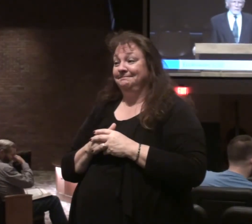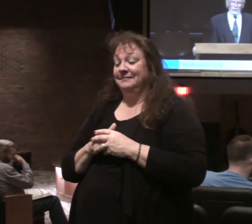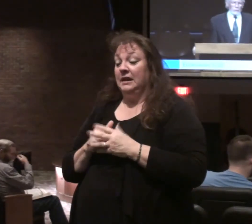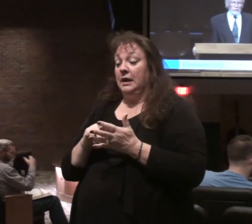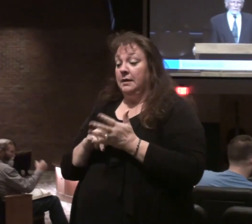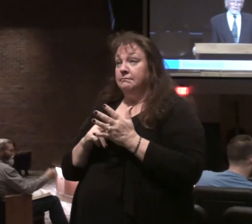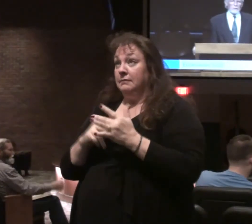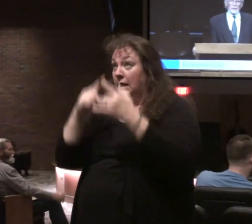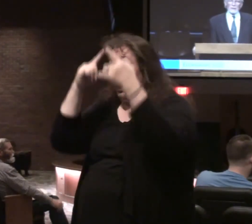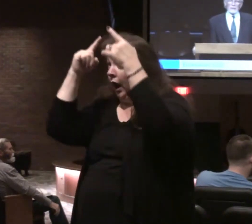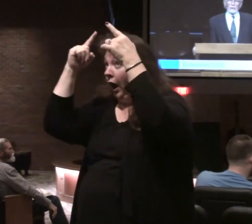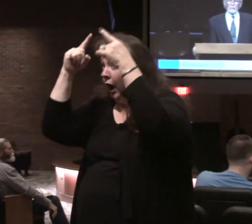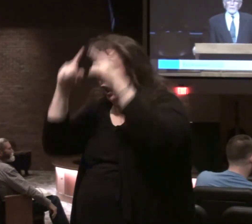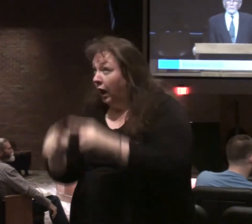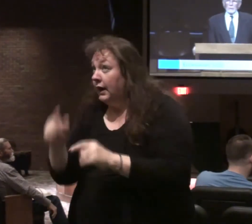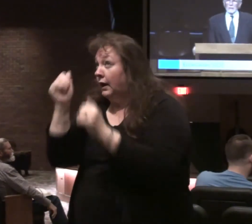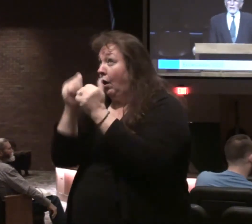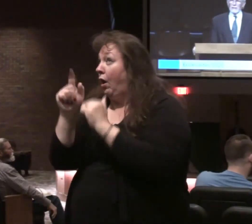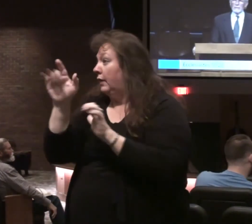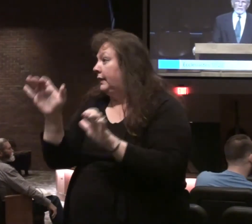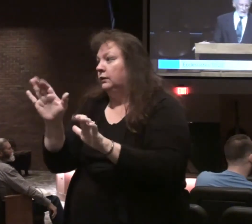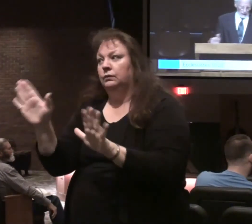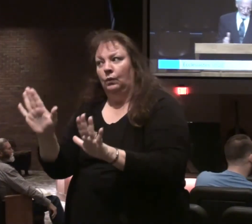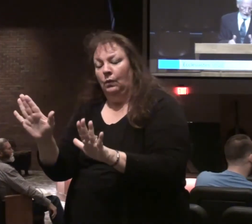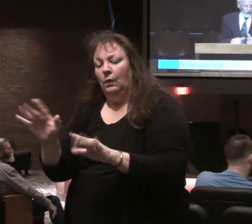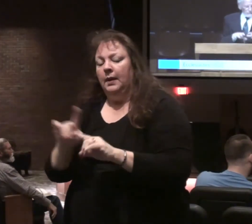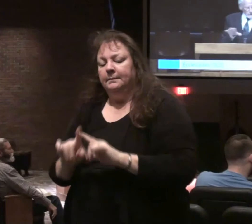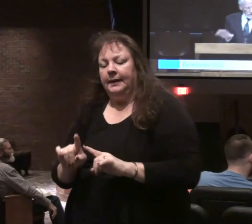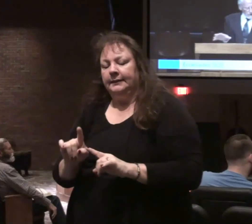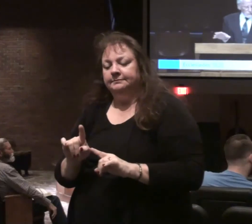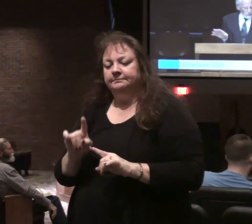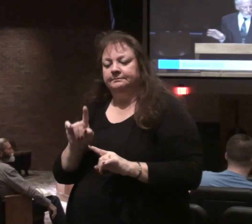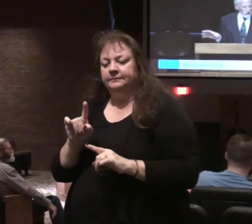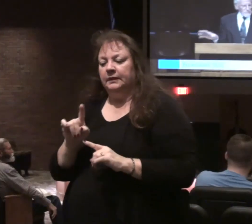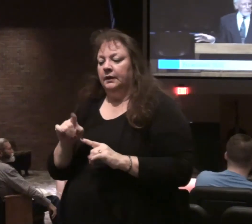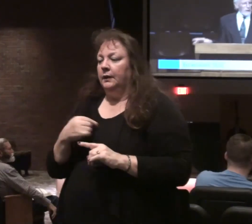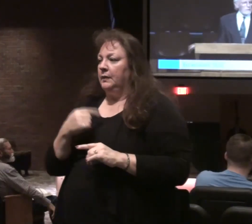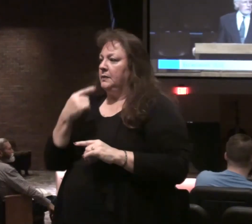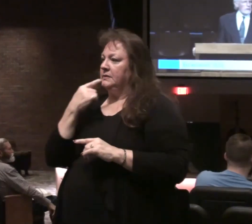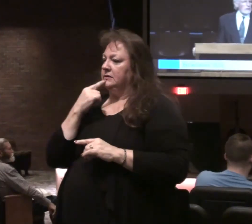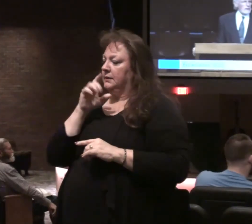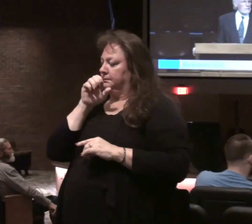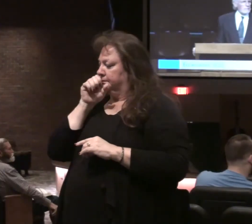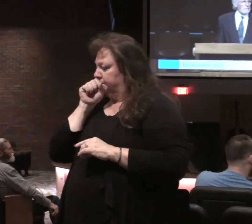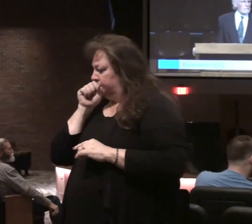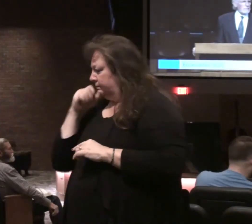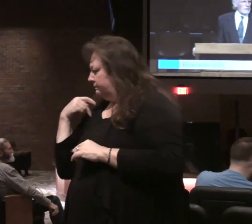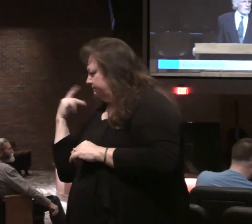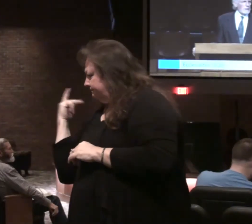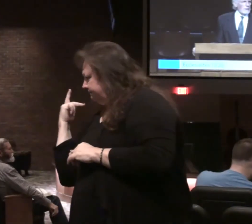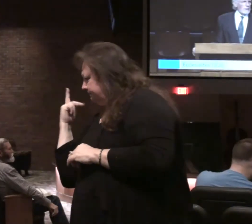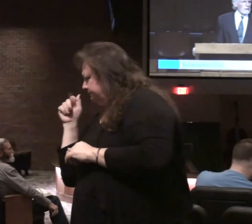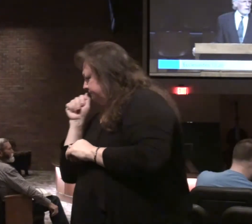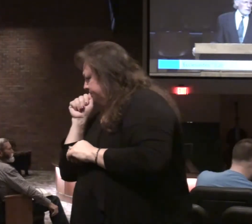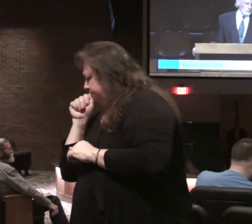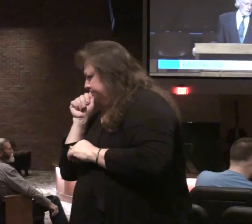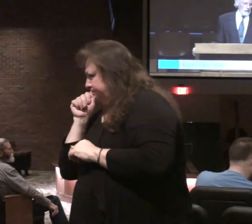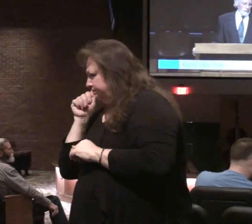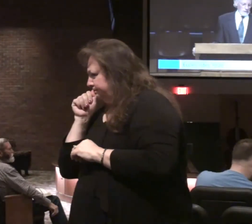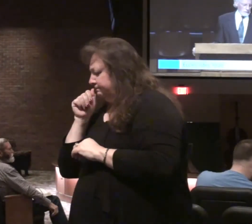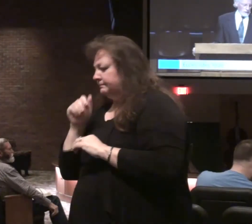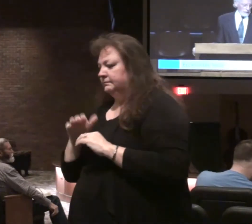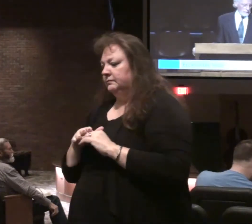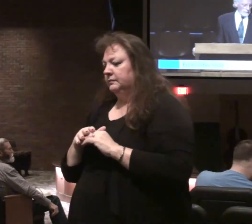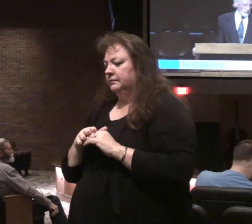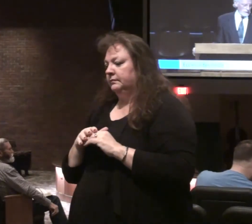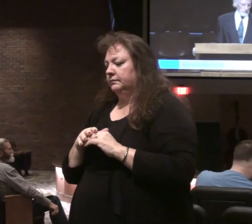Doesn't mean we agree with everything they do, but we want to be careful. And even the things we say privately. Oh, we just say